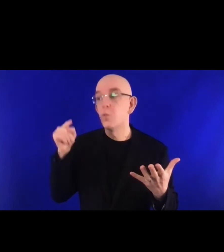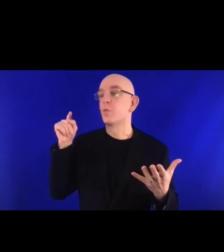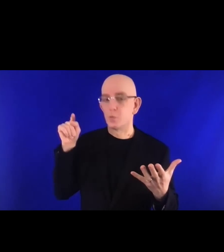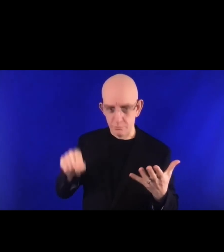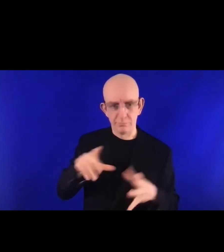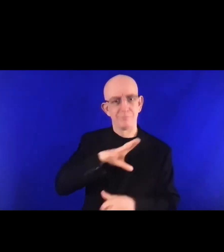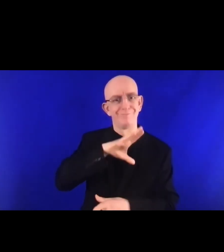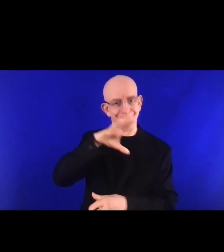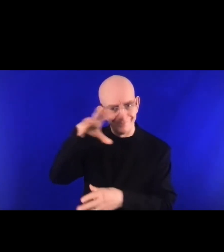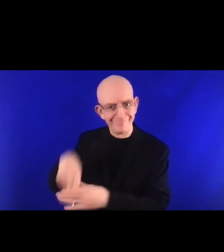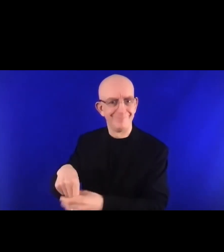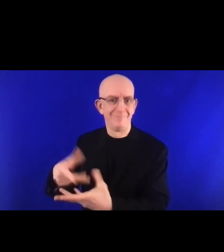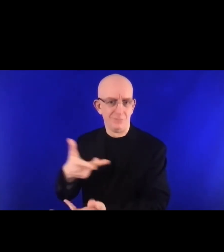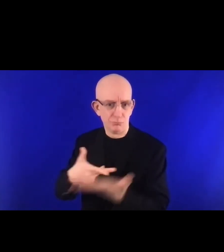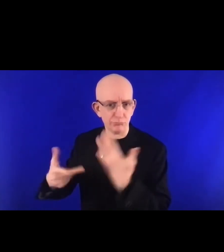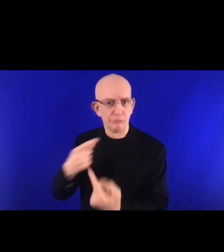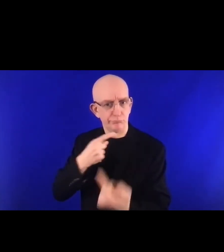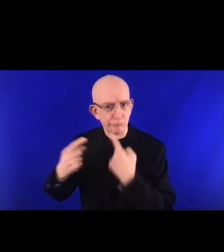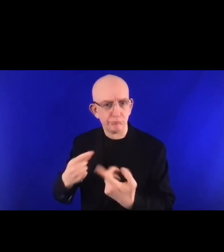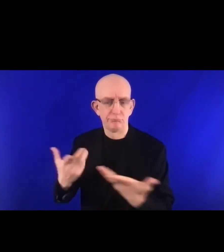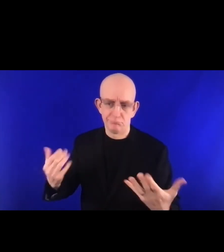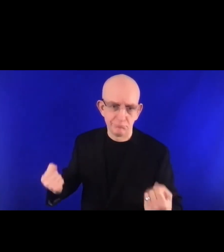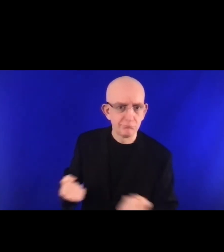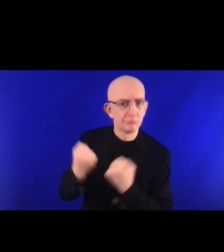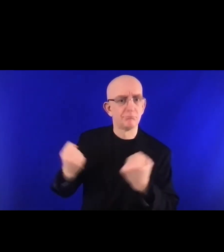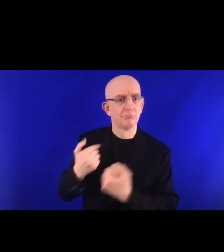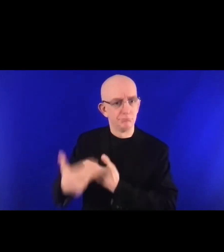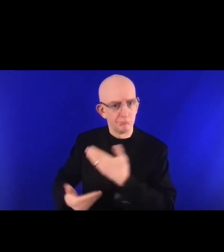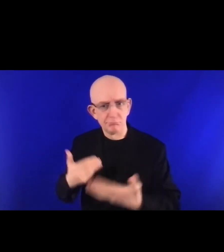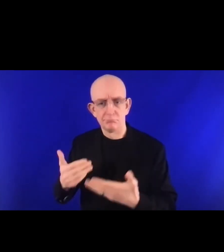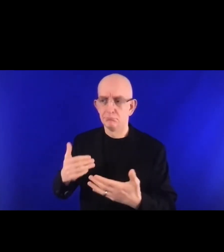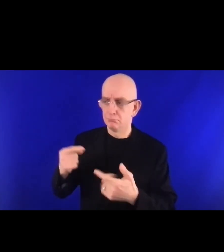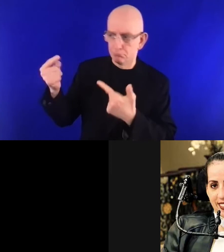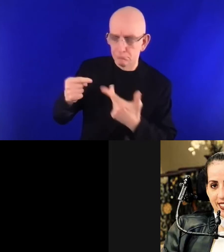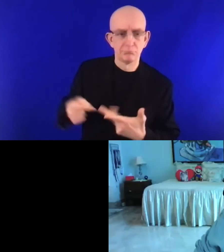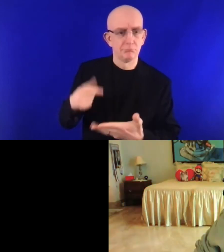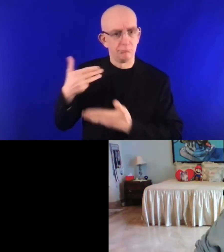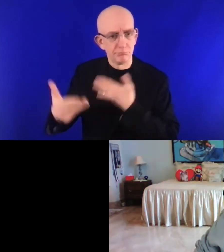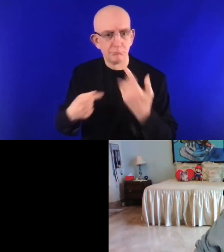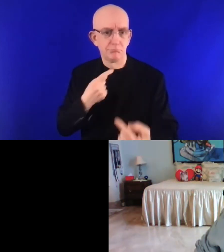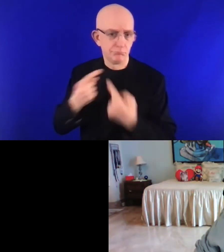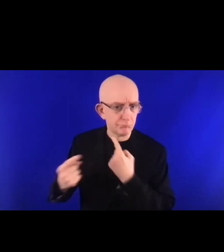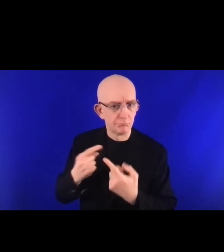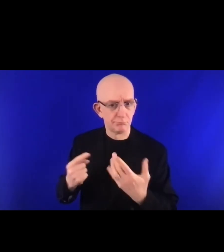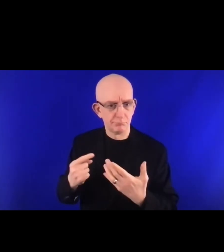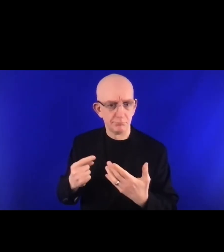Now, but not least important, let's hear what Natalie has to